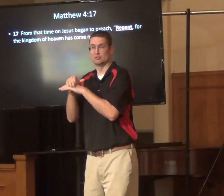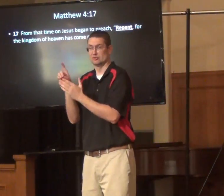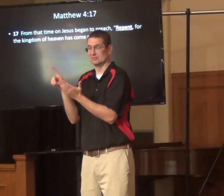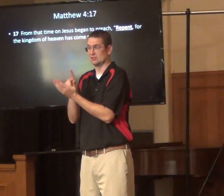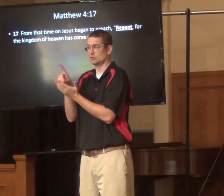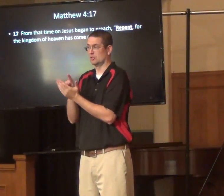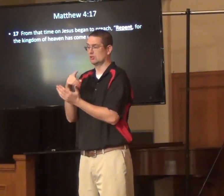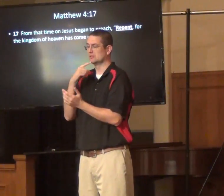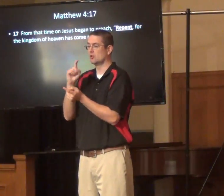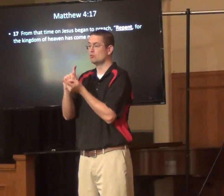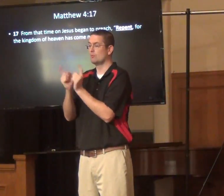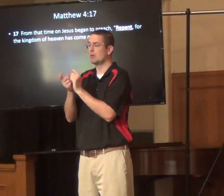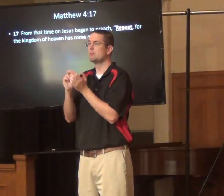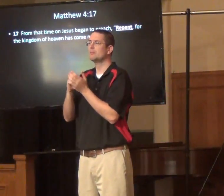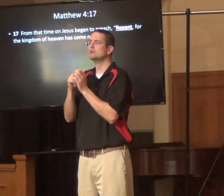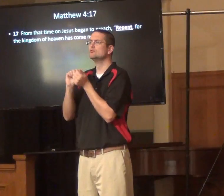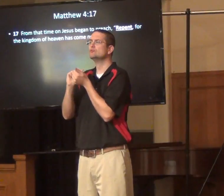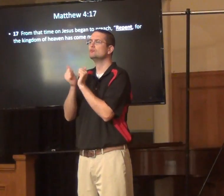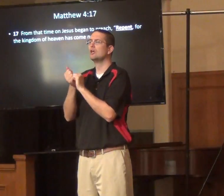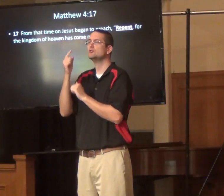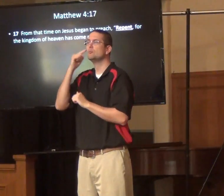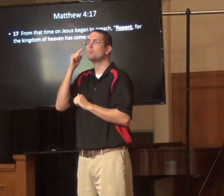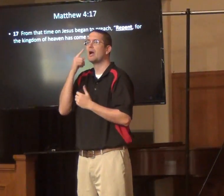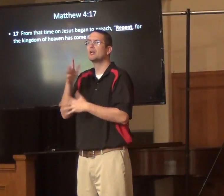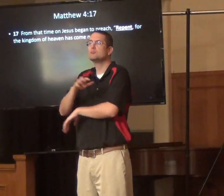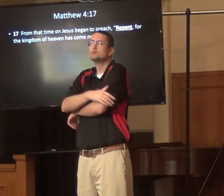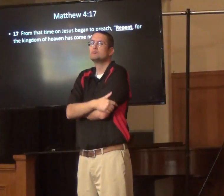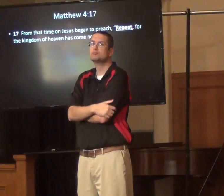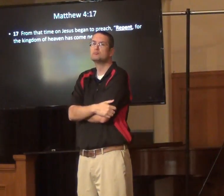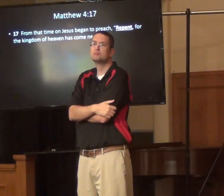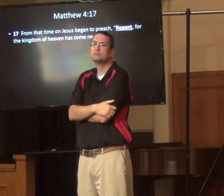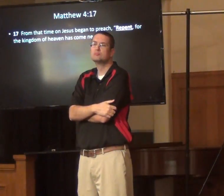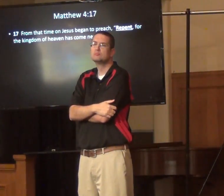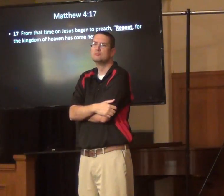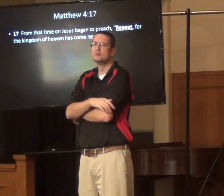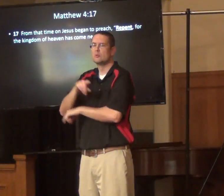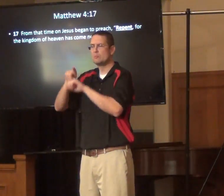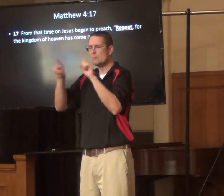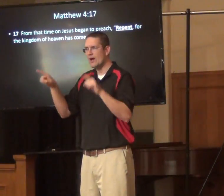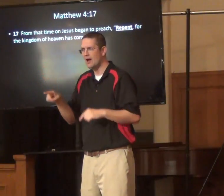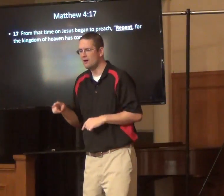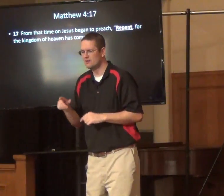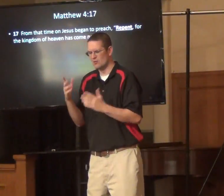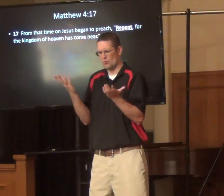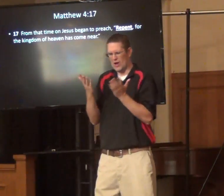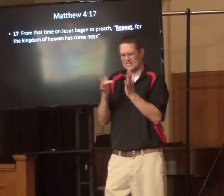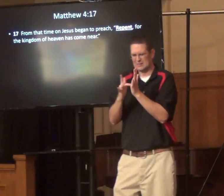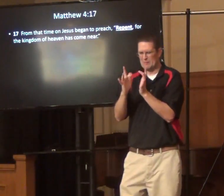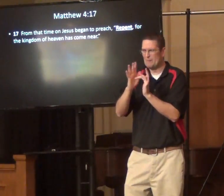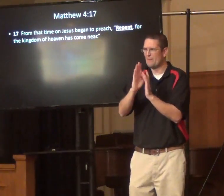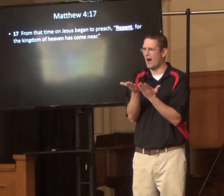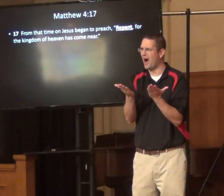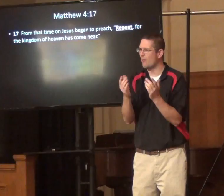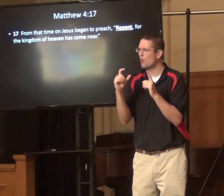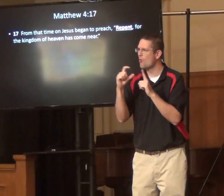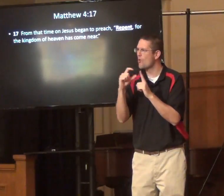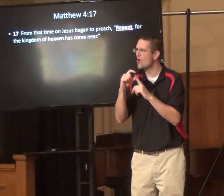In our English dictionary, it says to repent means to change your mind. That's all. But what is